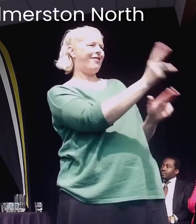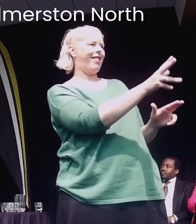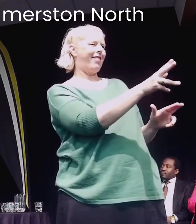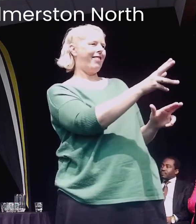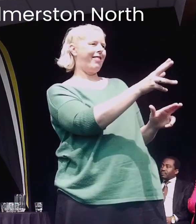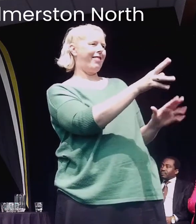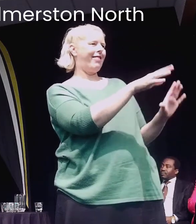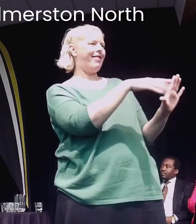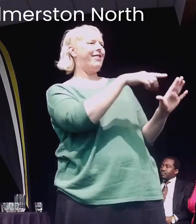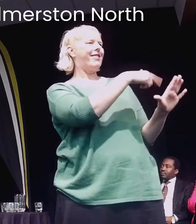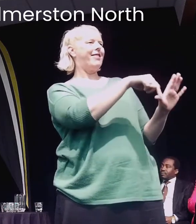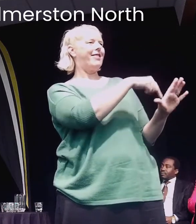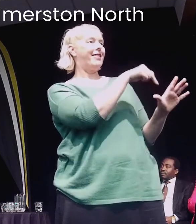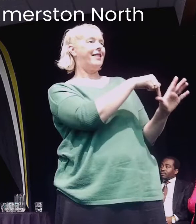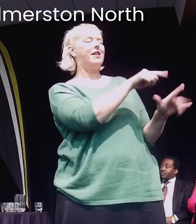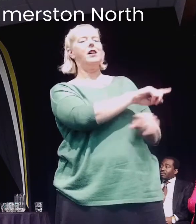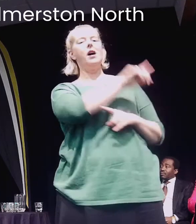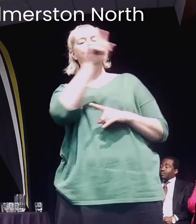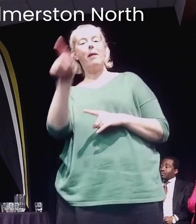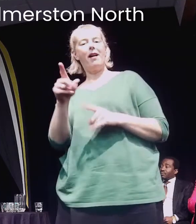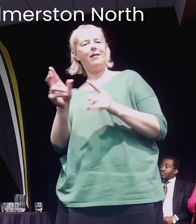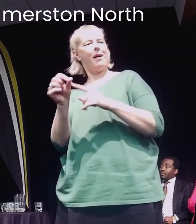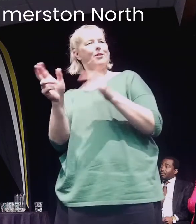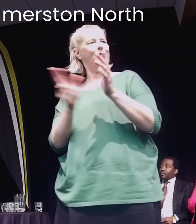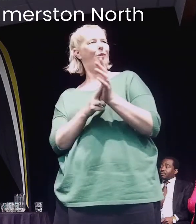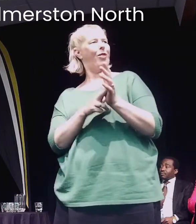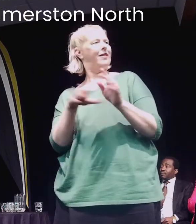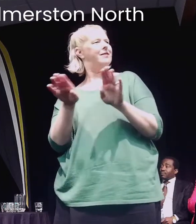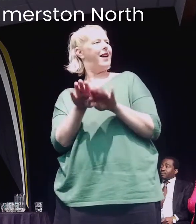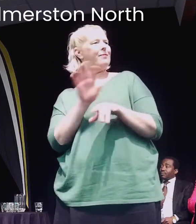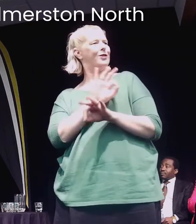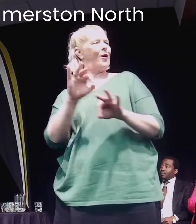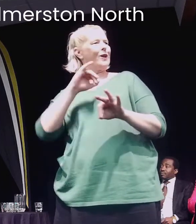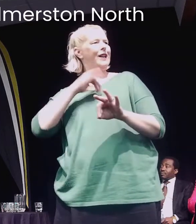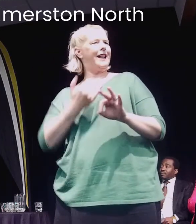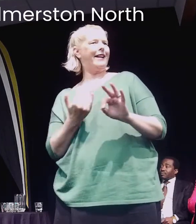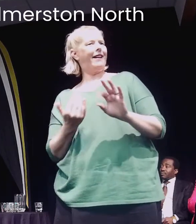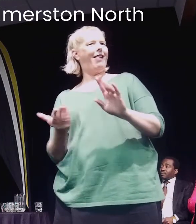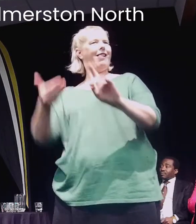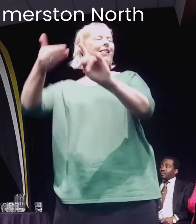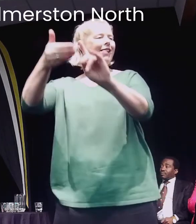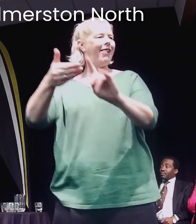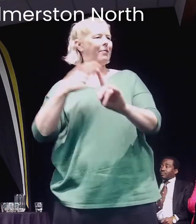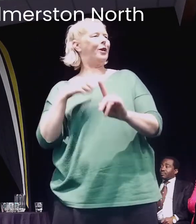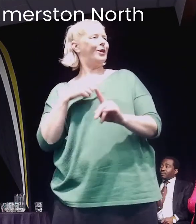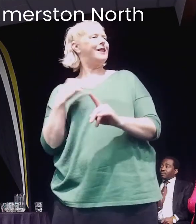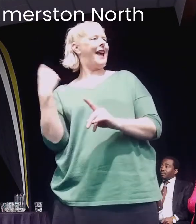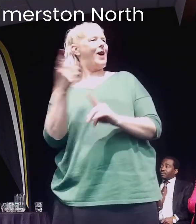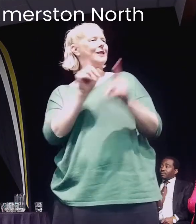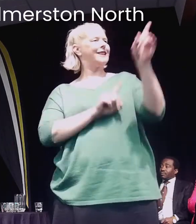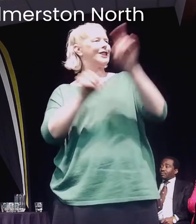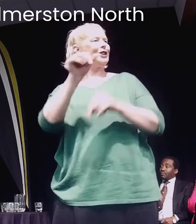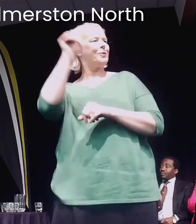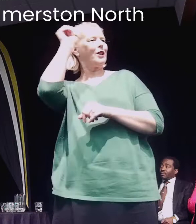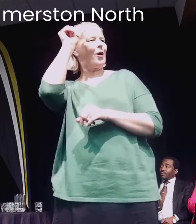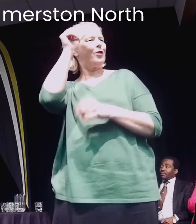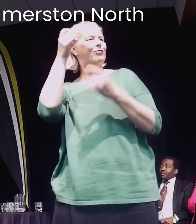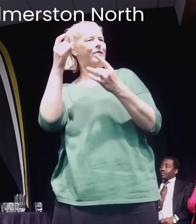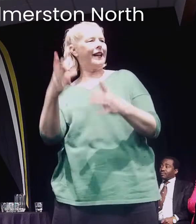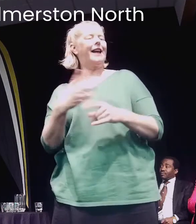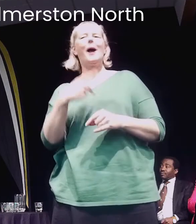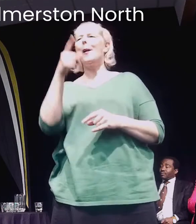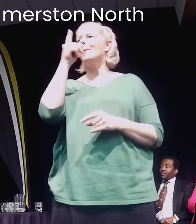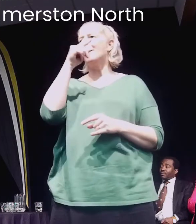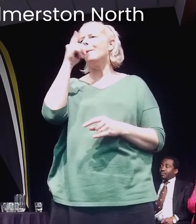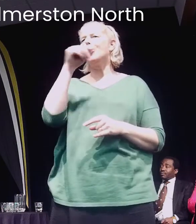city dwellings, and what that means is that it creates spaces for better interactions because people are out of their cars and walking around and on bikes and